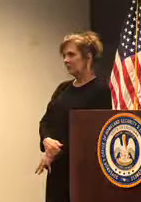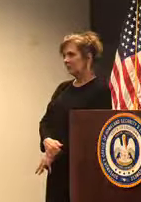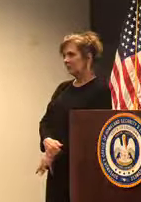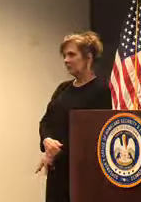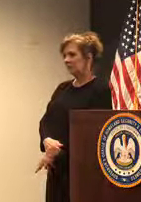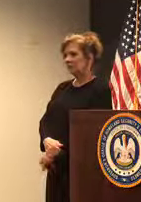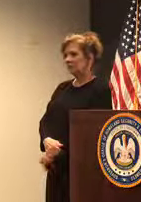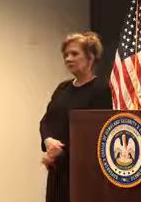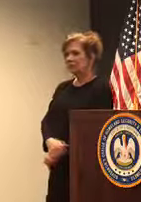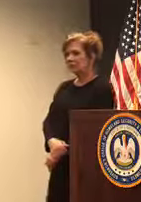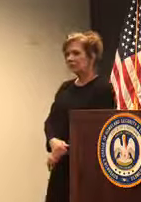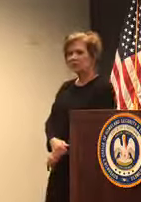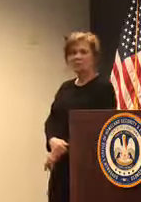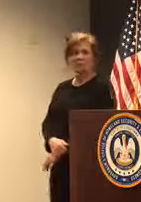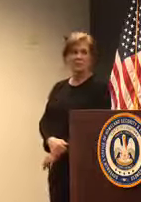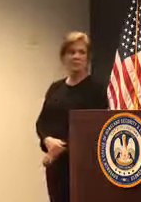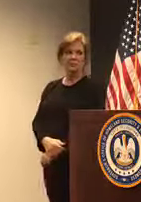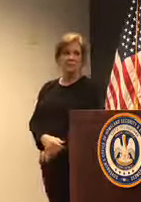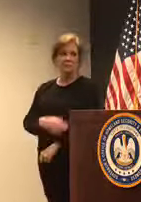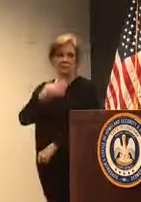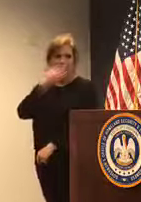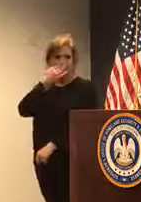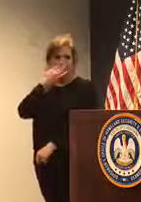All right, how do you spell investiture?